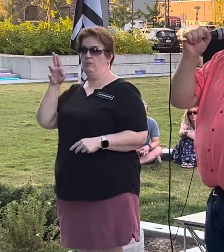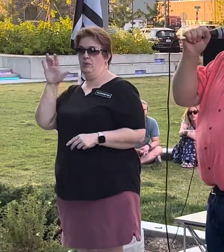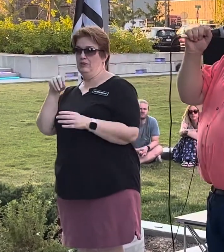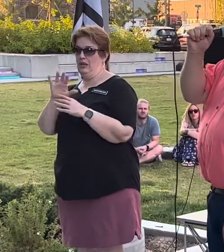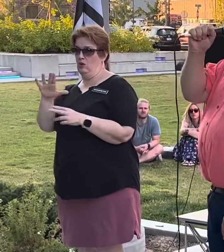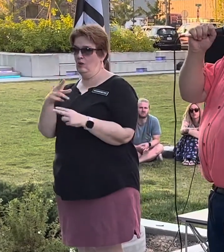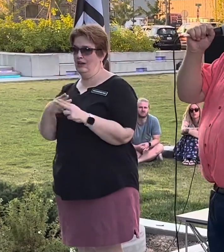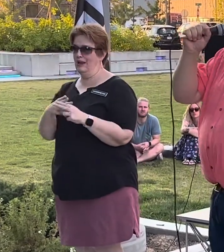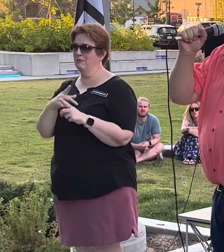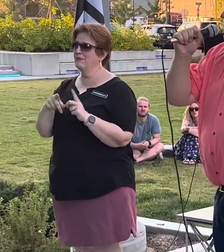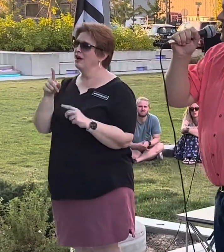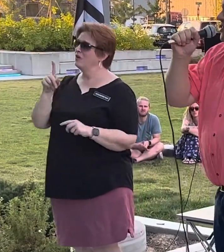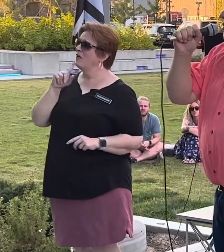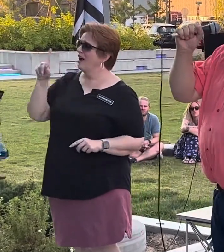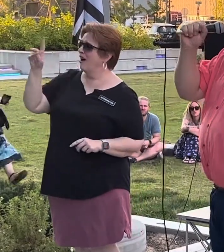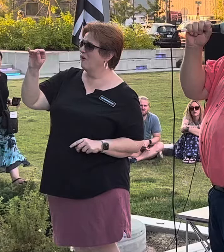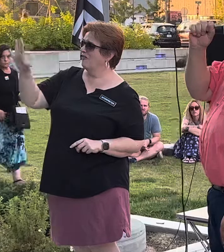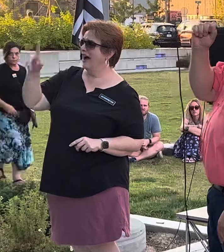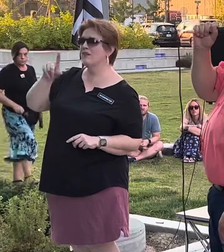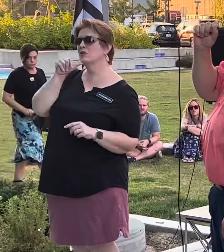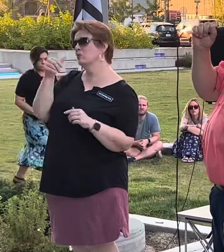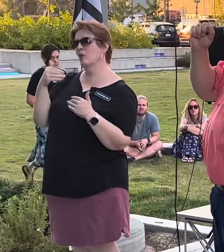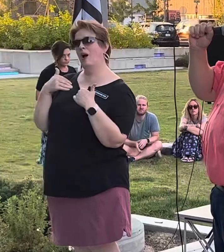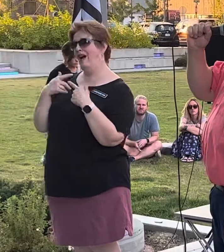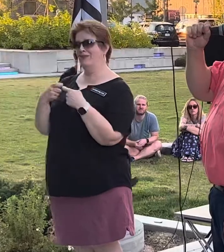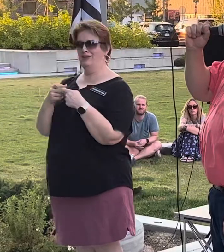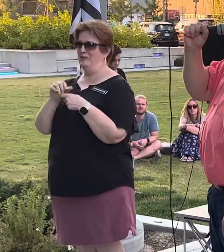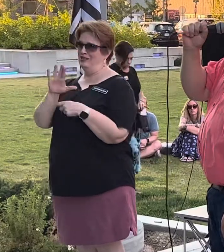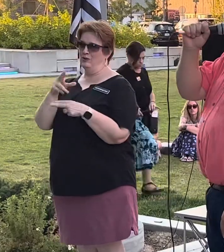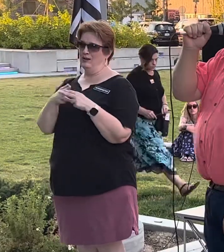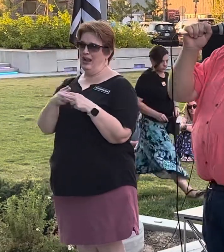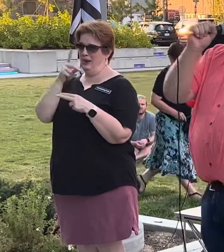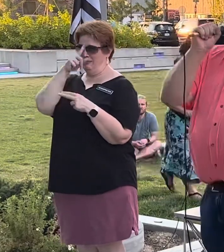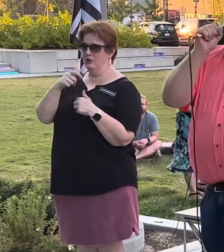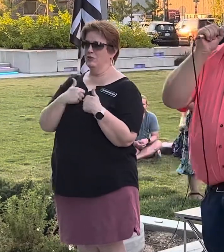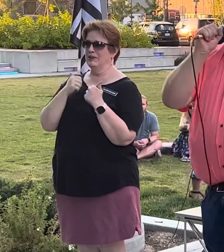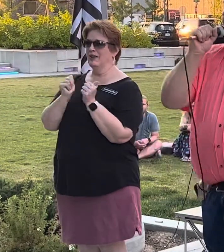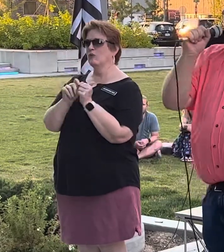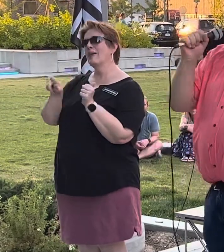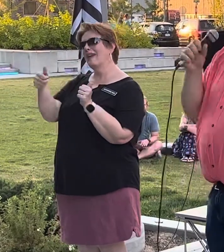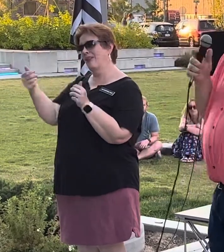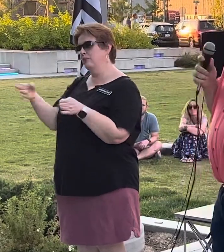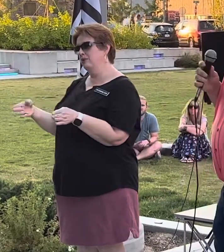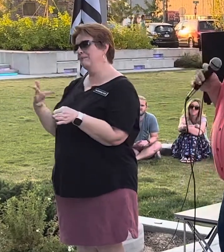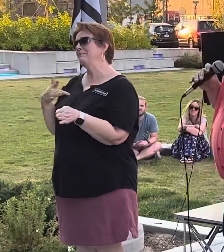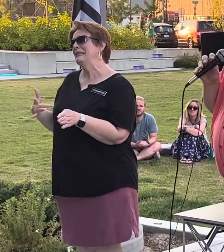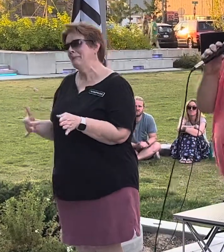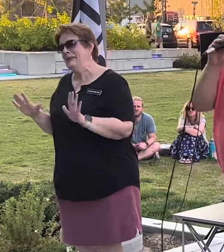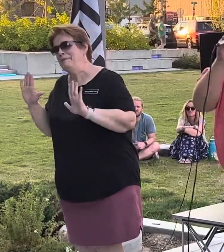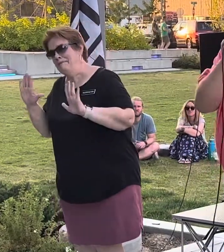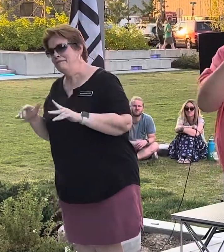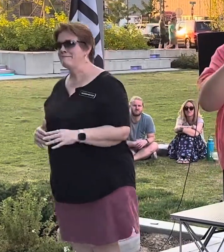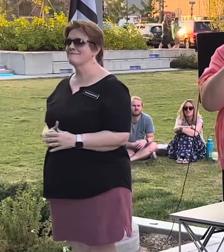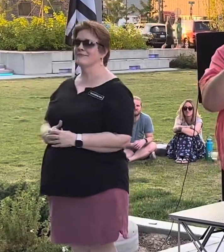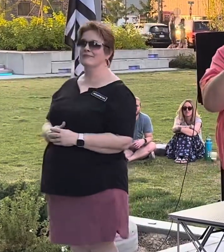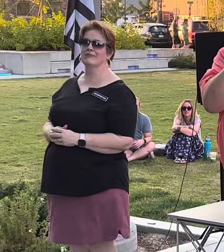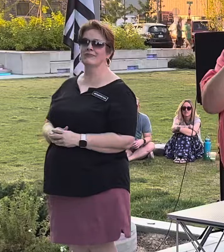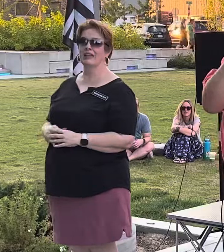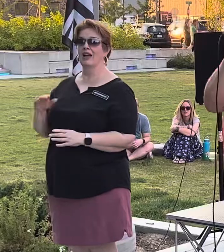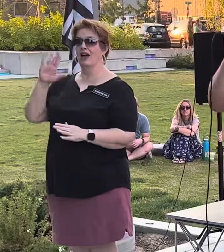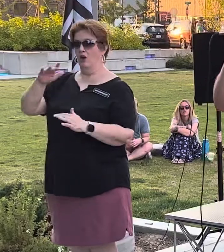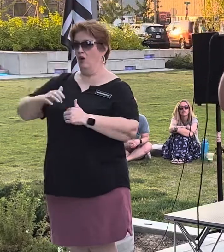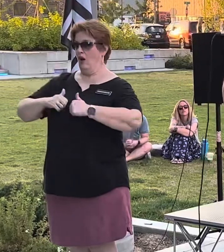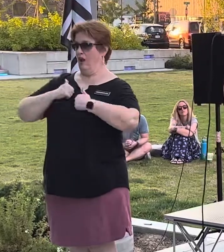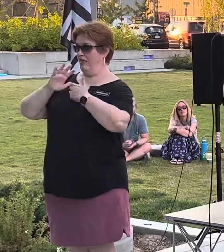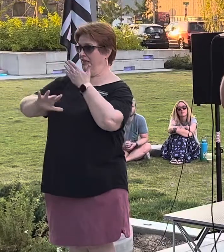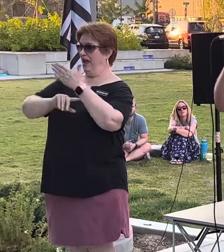name. Well, when you're 105 years old, you don't have utilities in your name because you live with someone else generally. So in her lifetime,